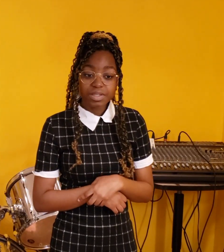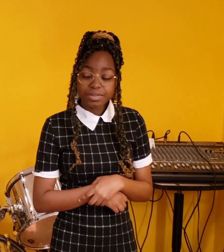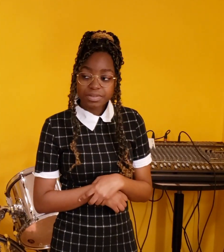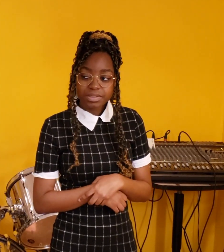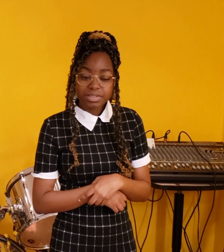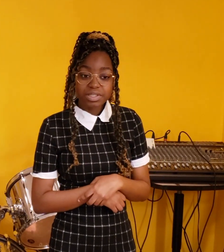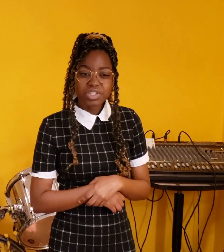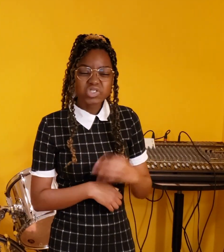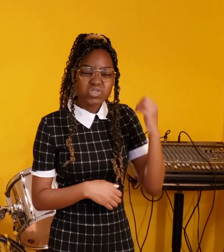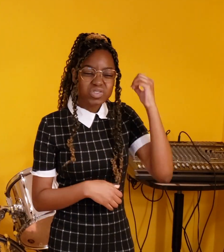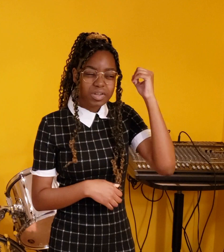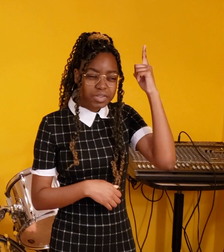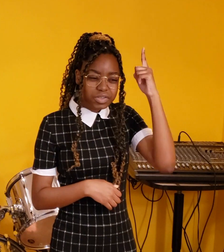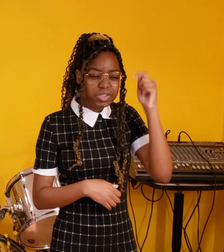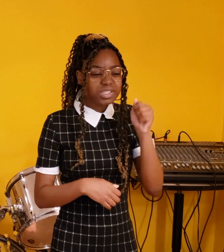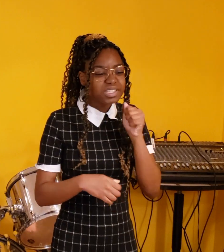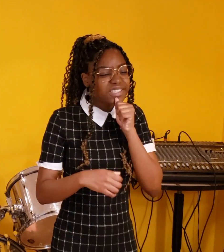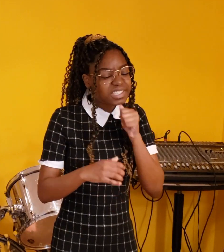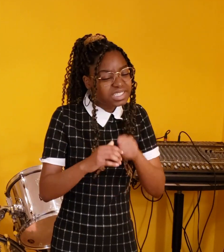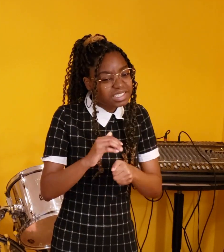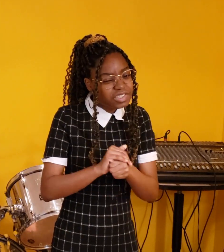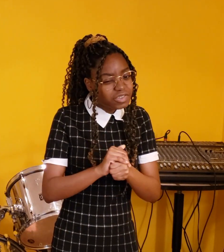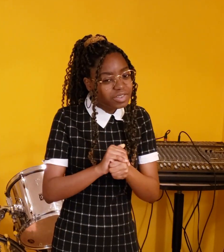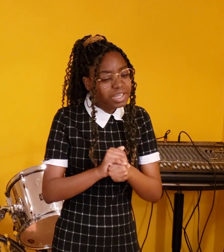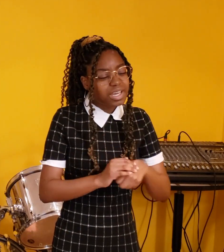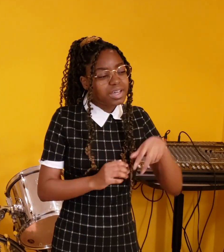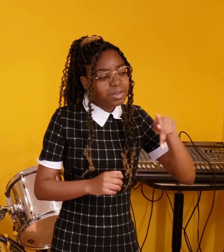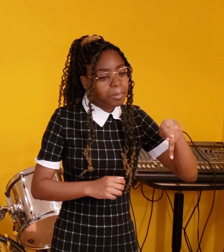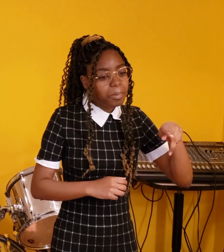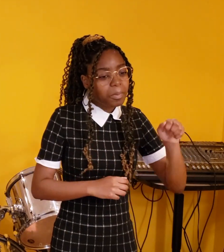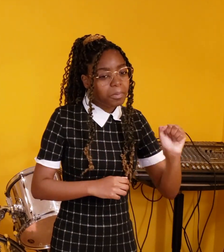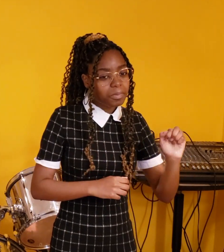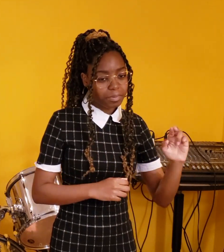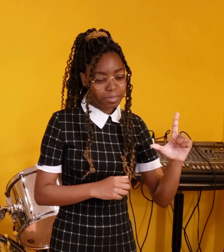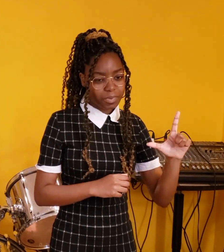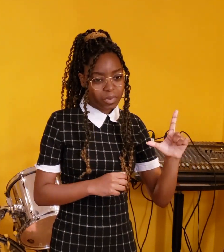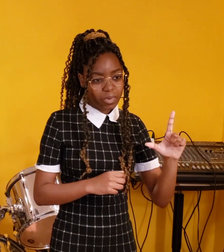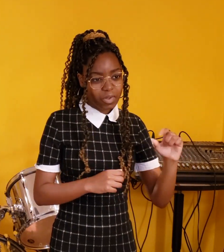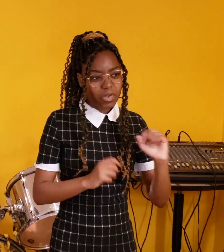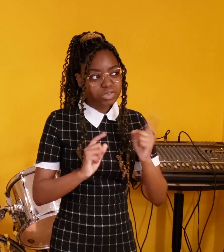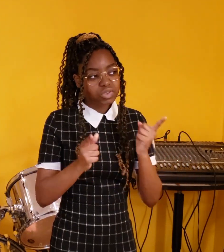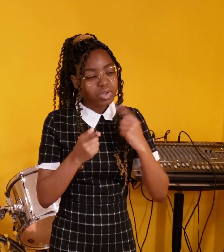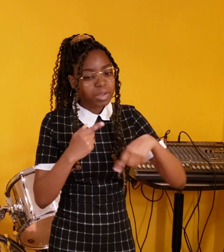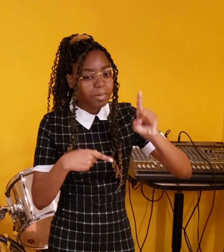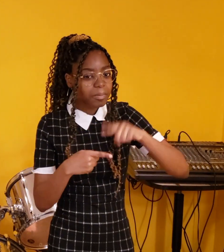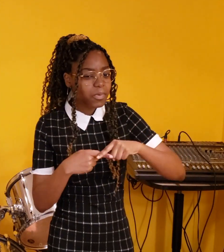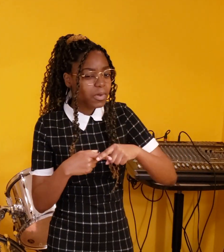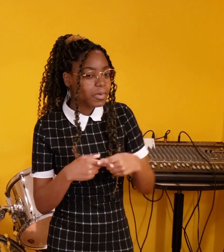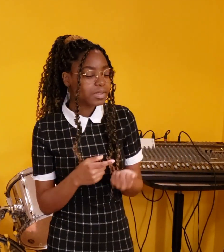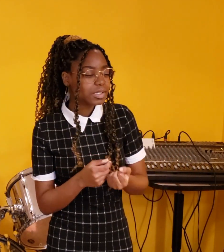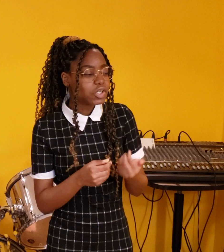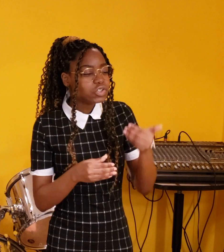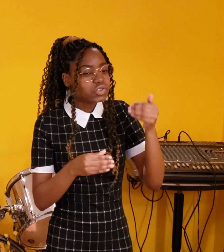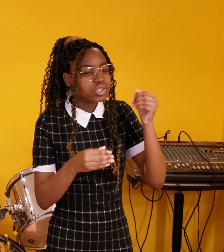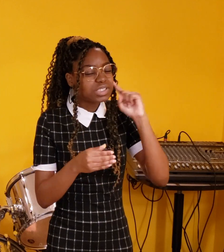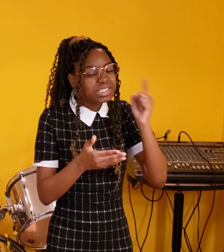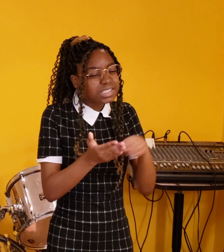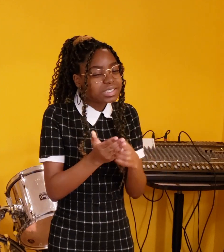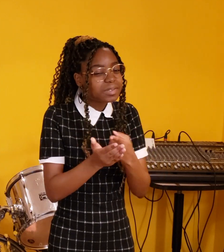To understand and to know what secret that Paul is talking to, that is being revealed to us, let us go to